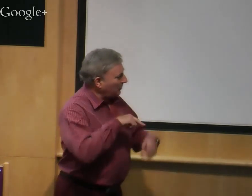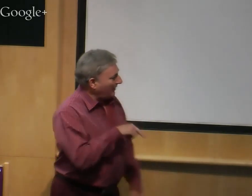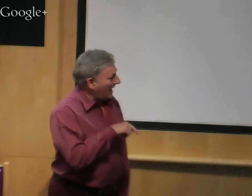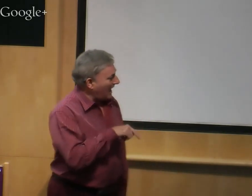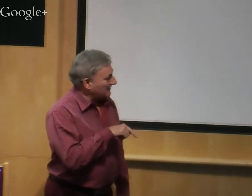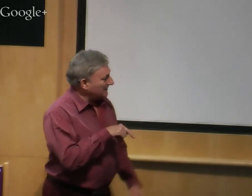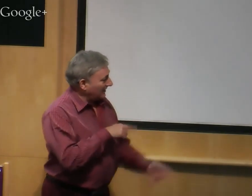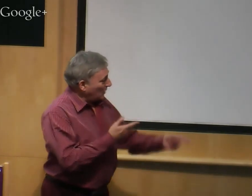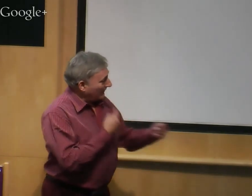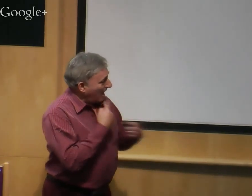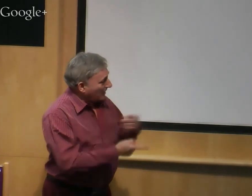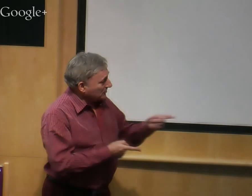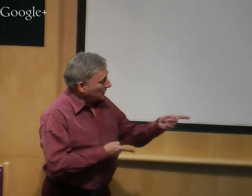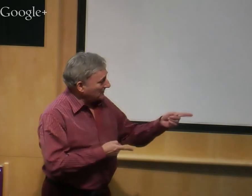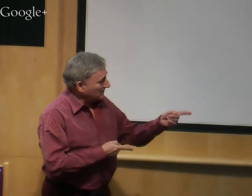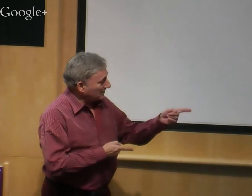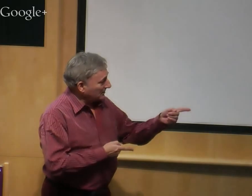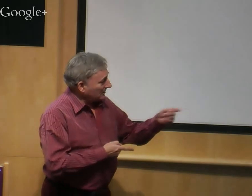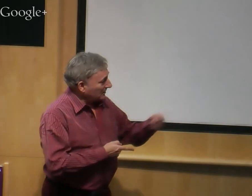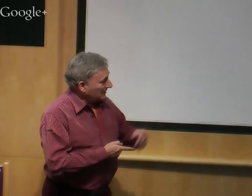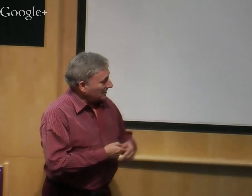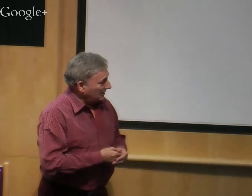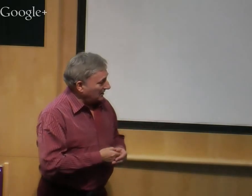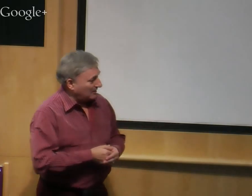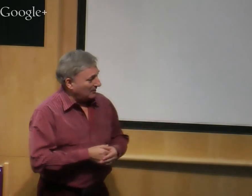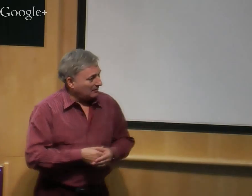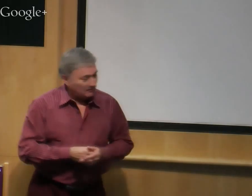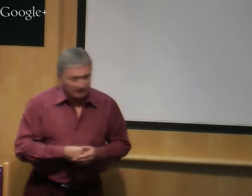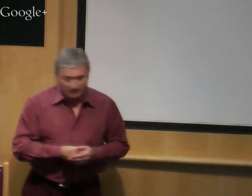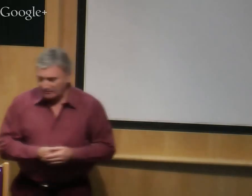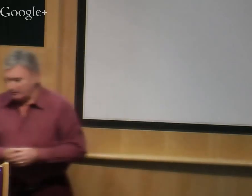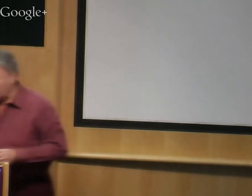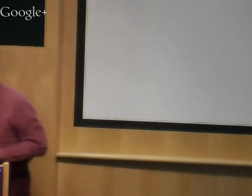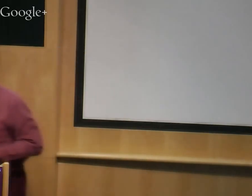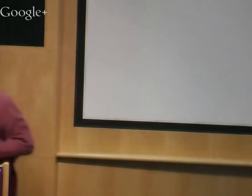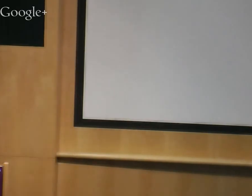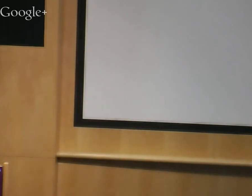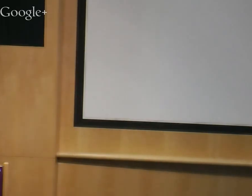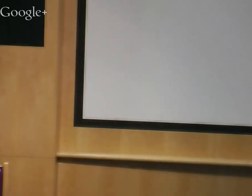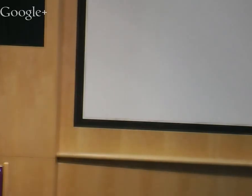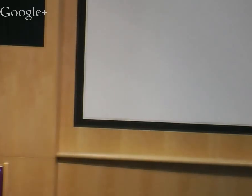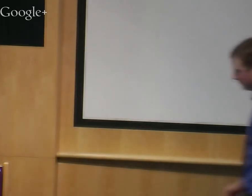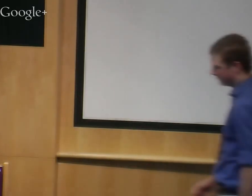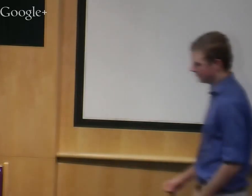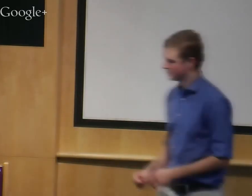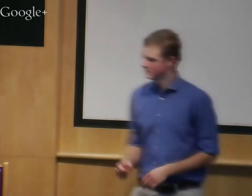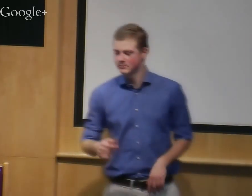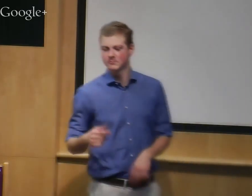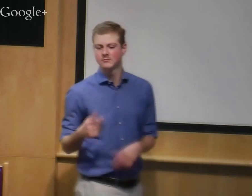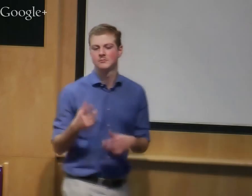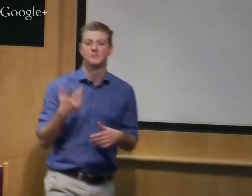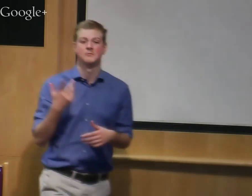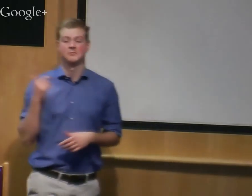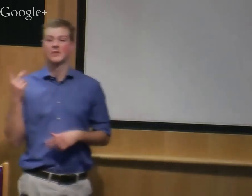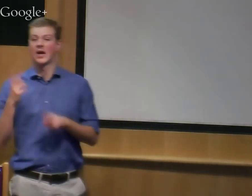And some people are being left out of technology devices that are about speech. They're all about human speech.